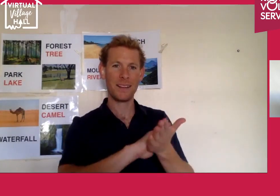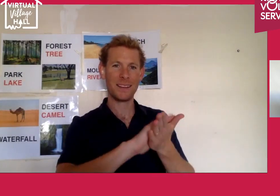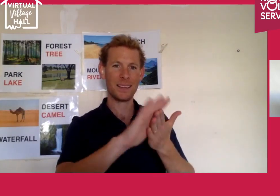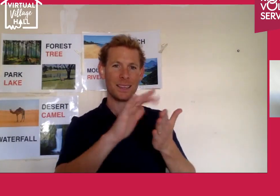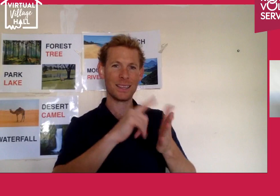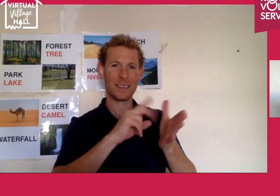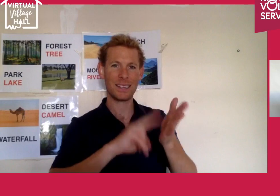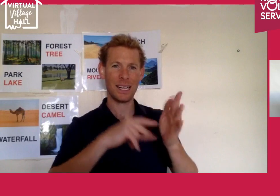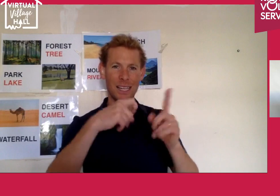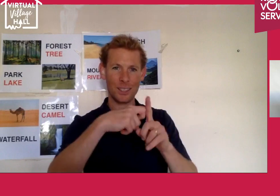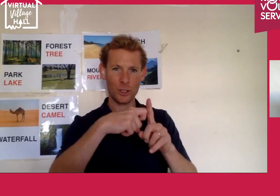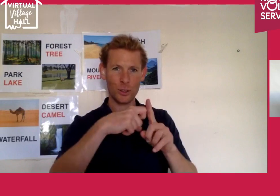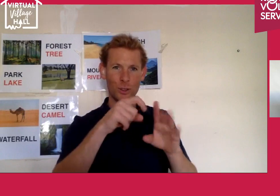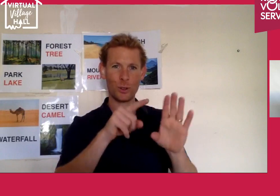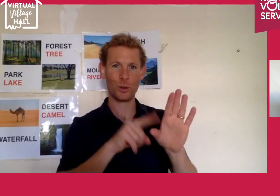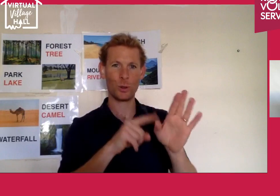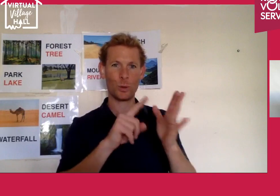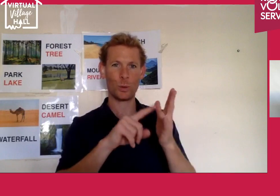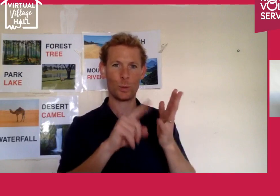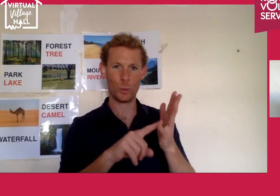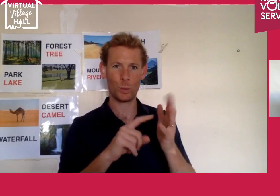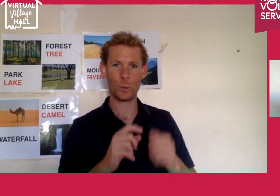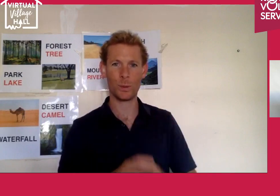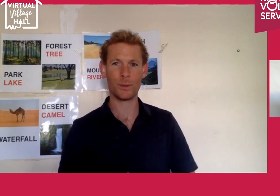What about thank you?